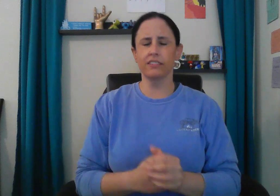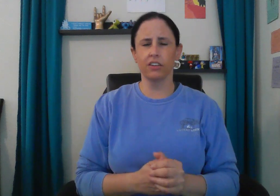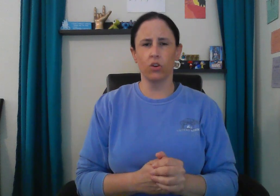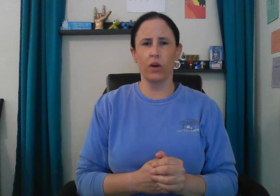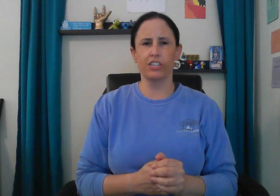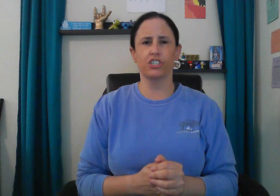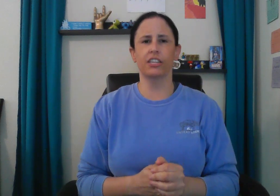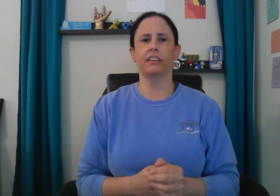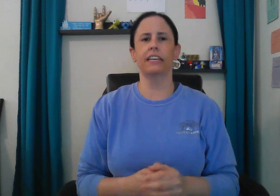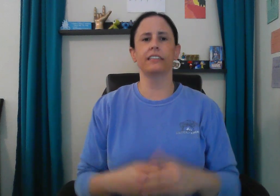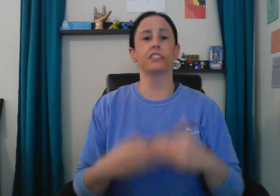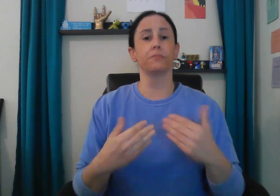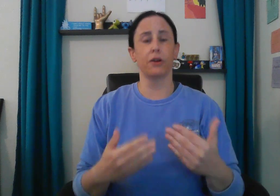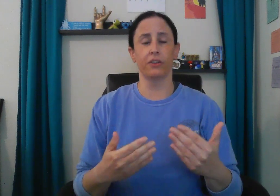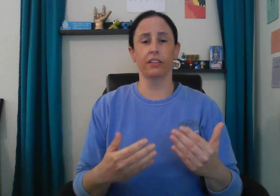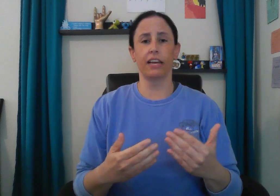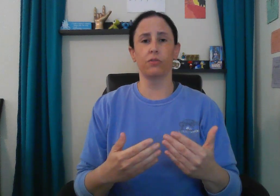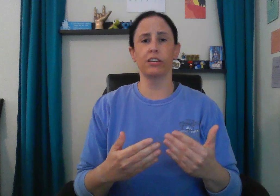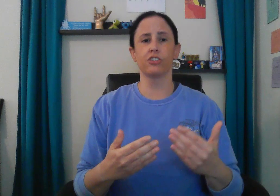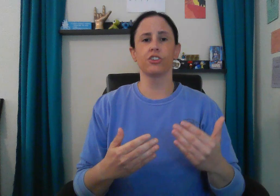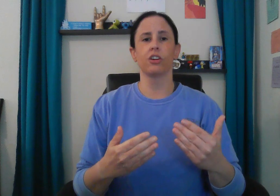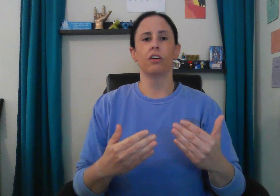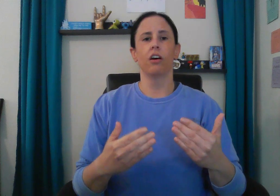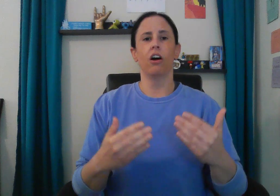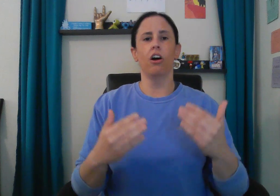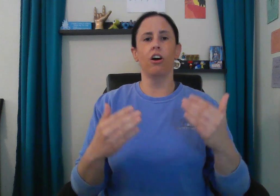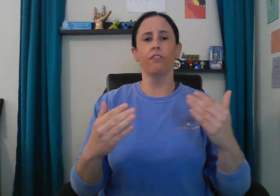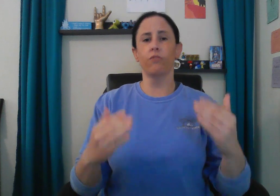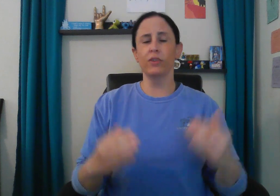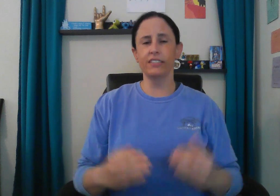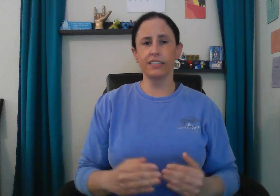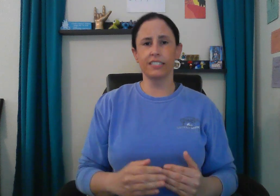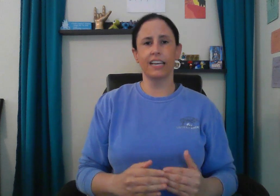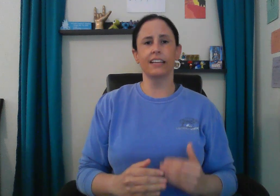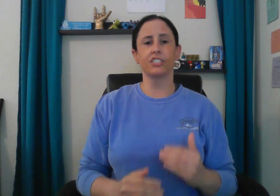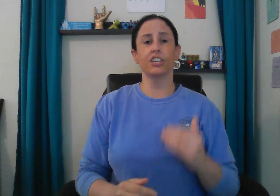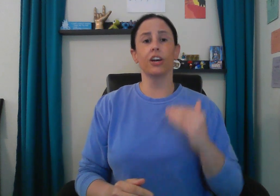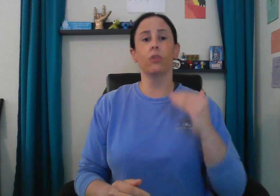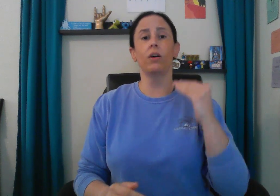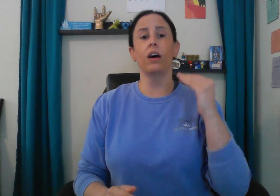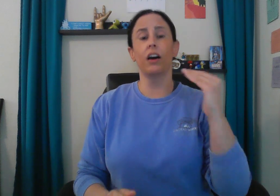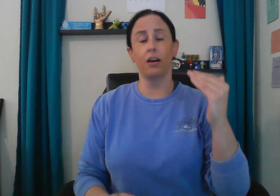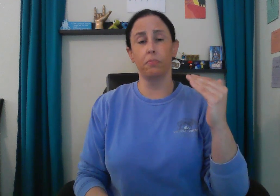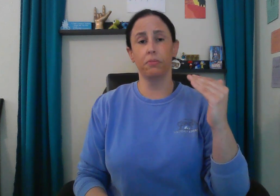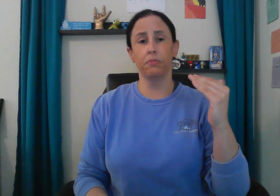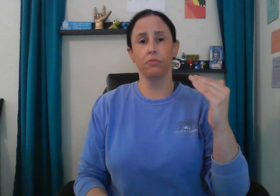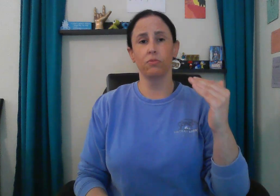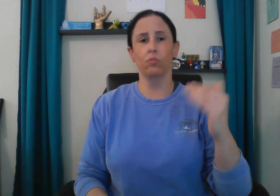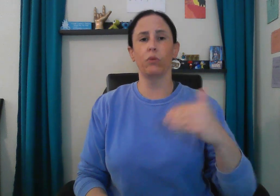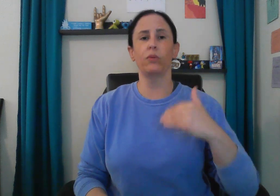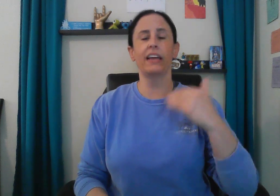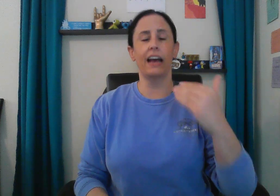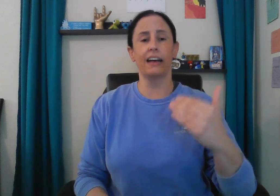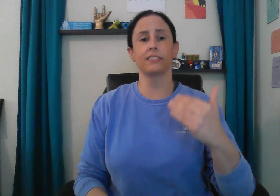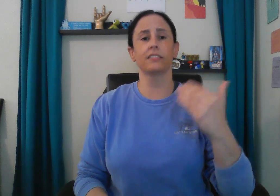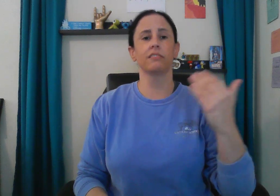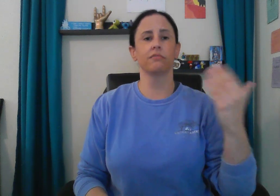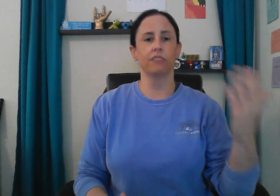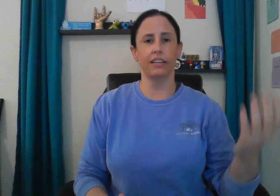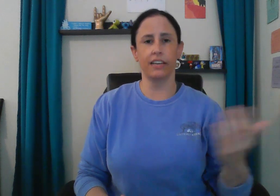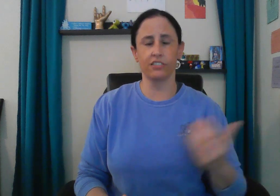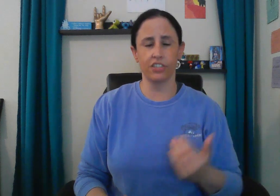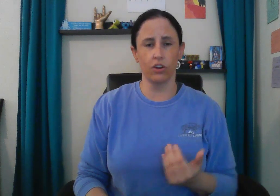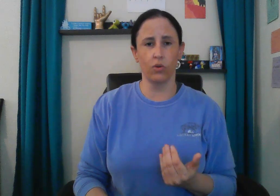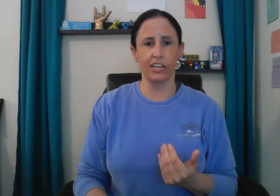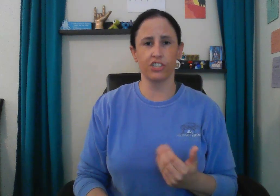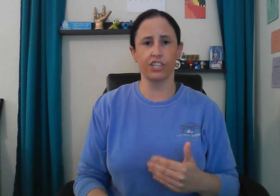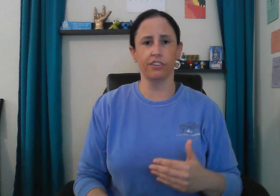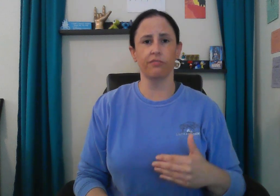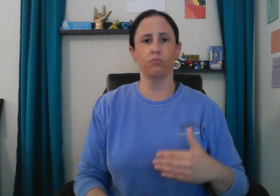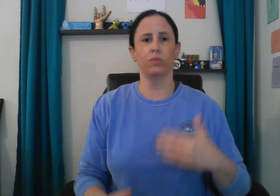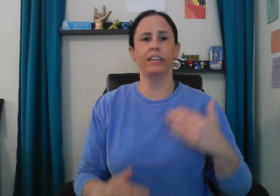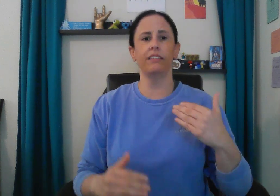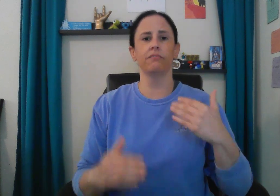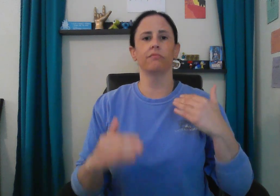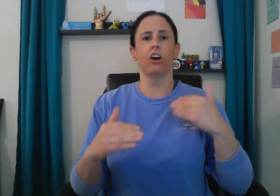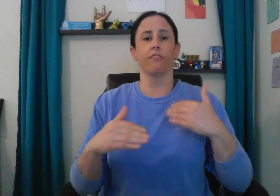a question in spoken language, our voices tend to go up when we ask a yes-no question. Our